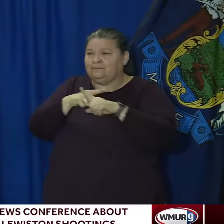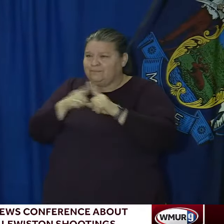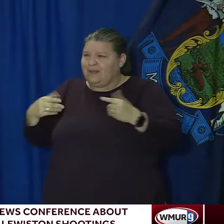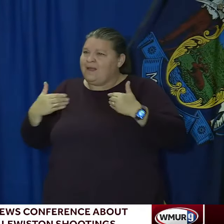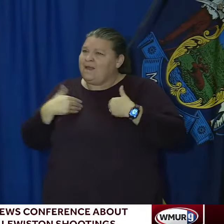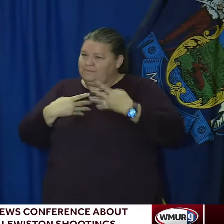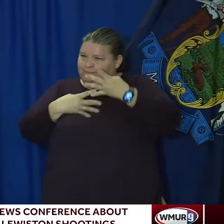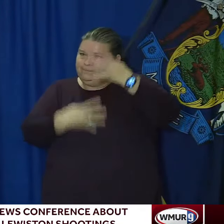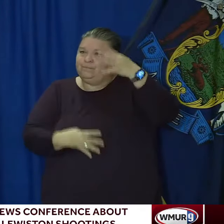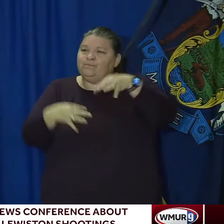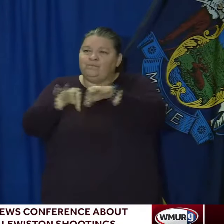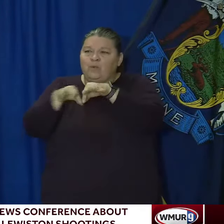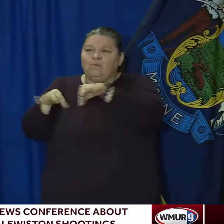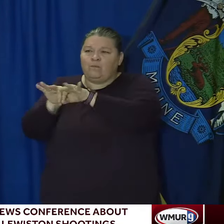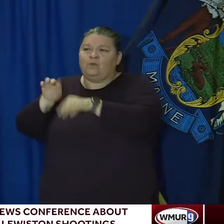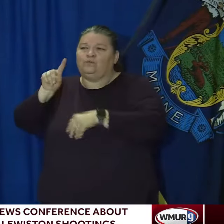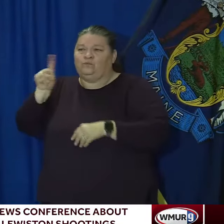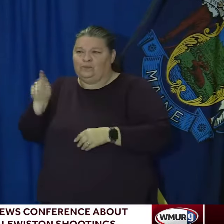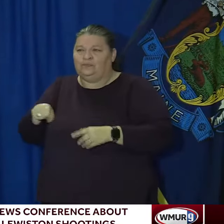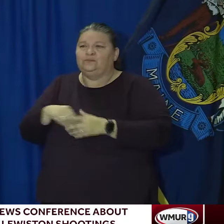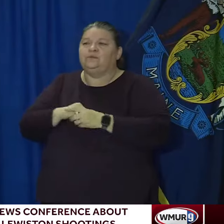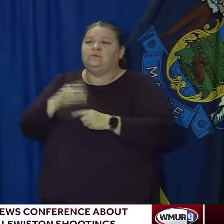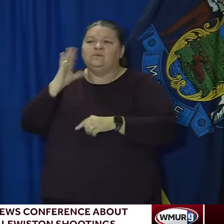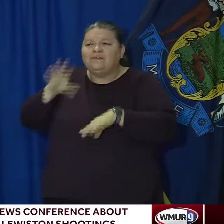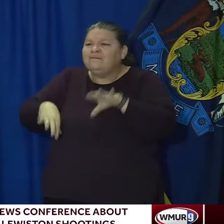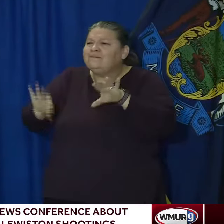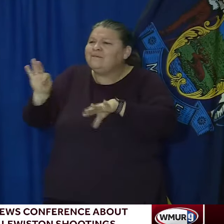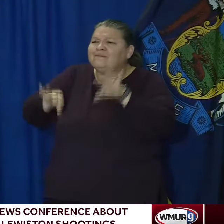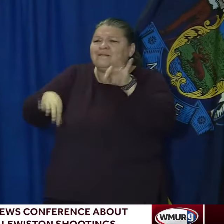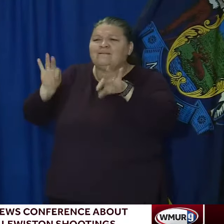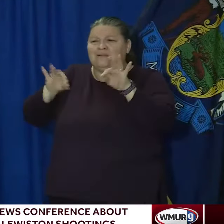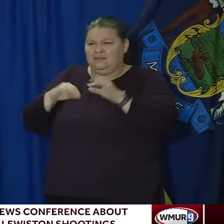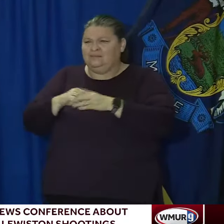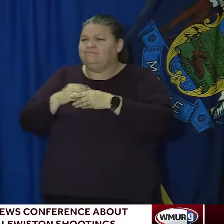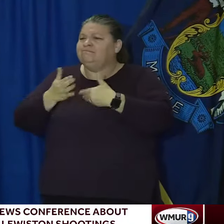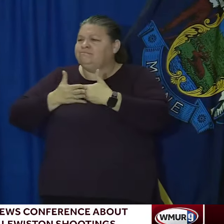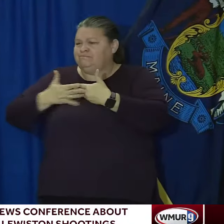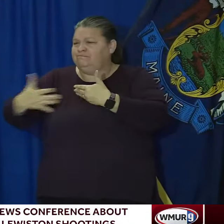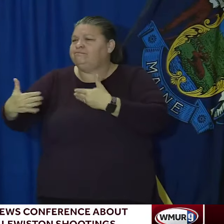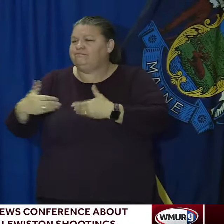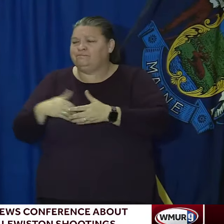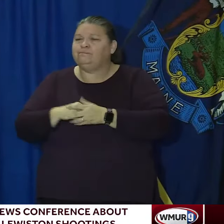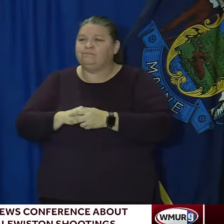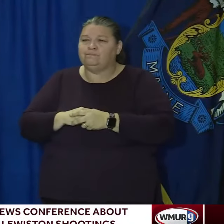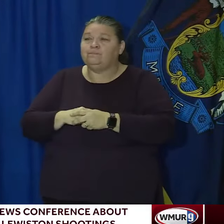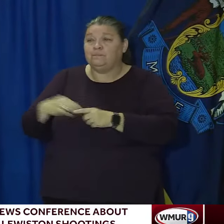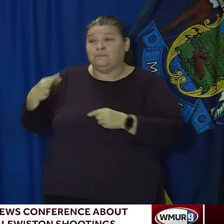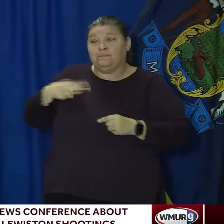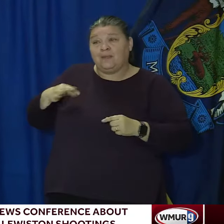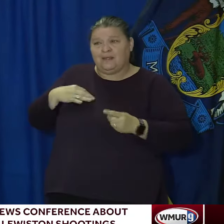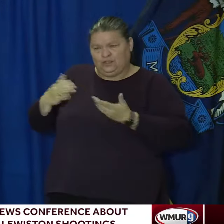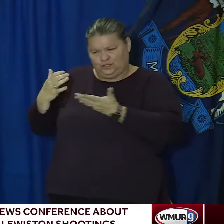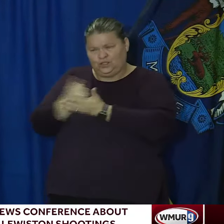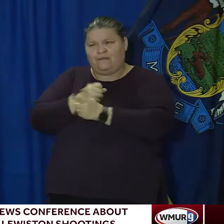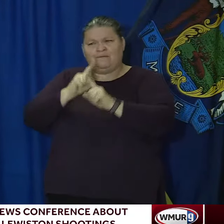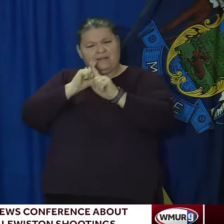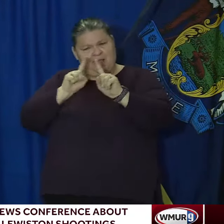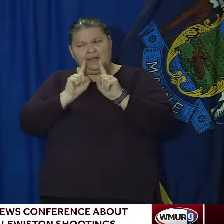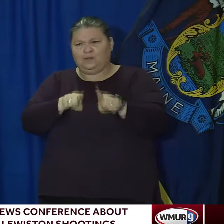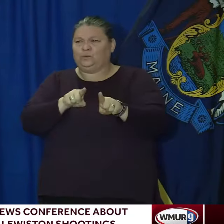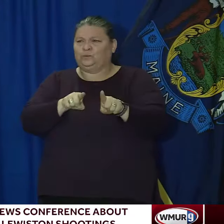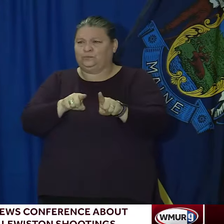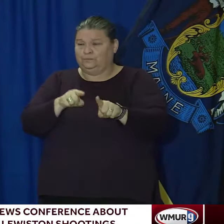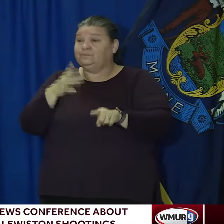will be determined in the coming weeks and months. The Maine people deserve an answer to these questions, all of them, and that will